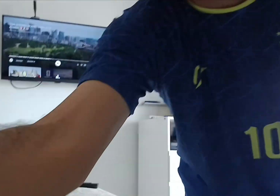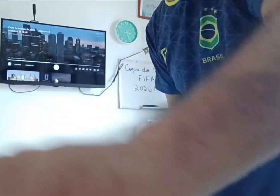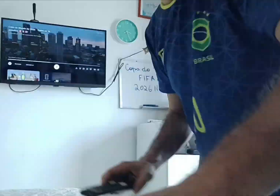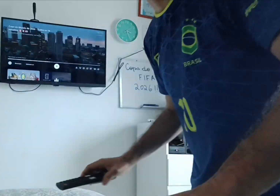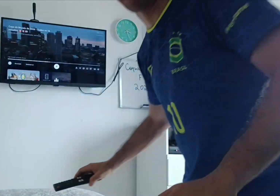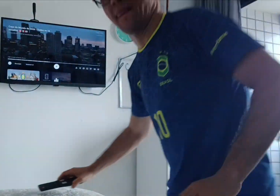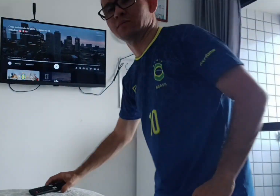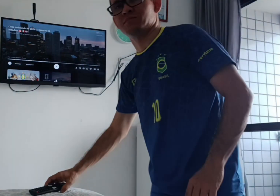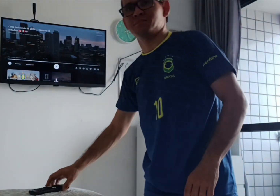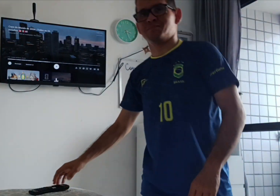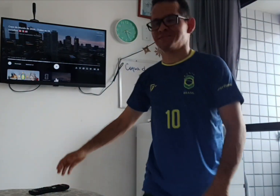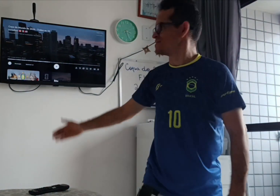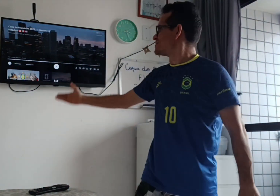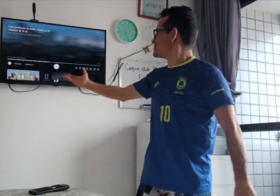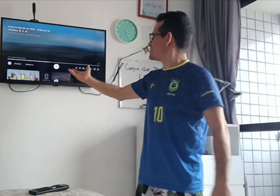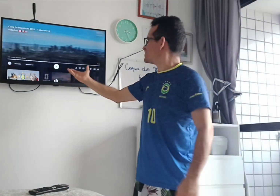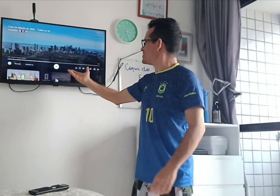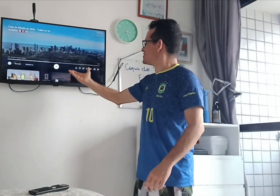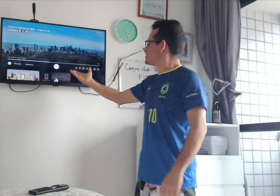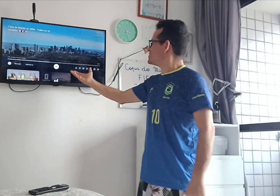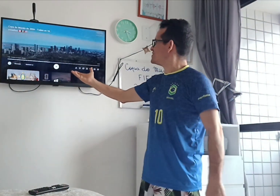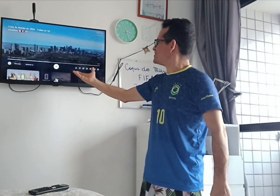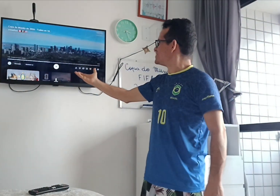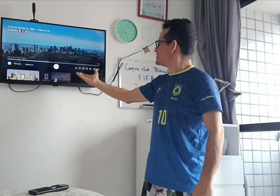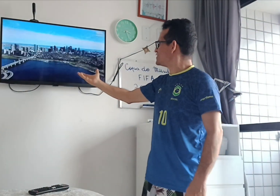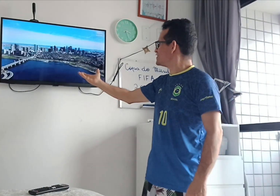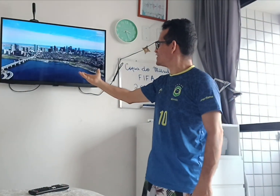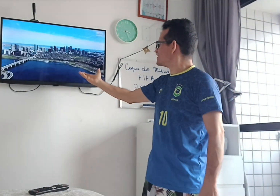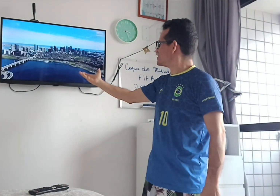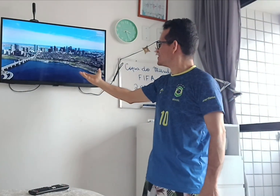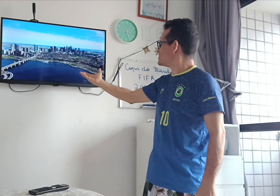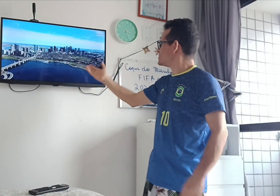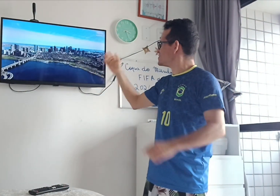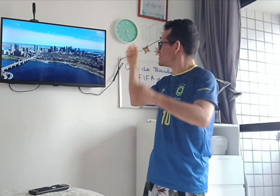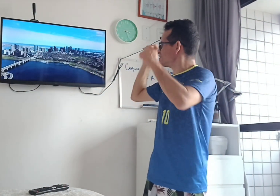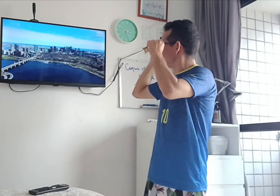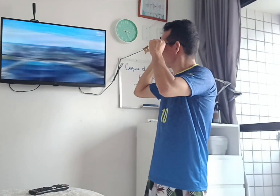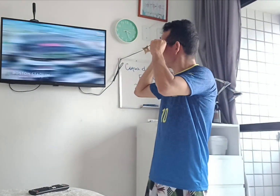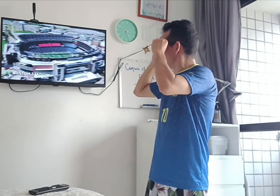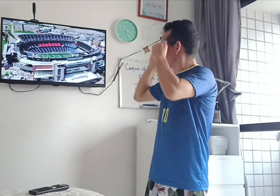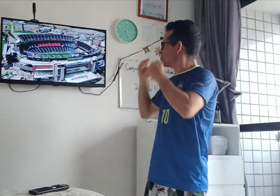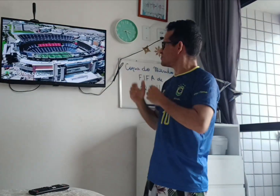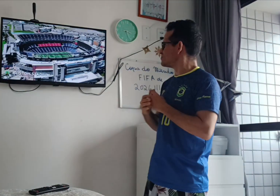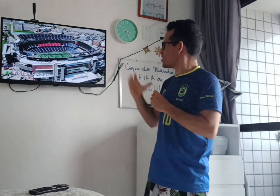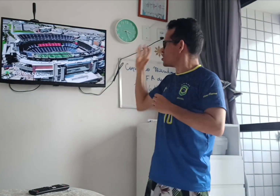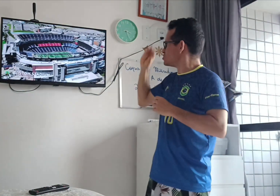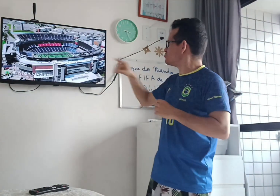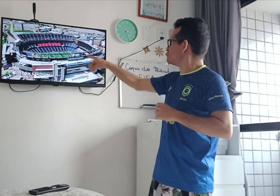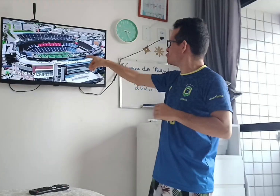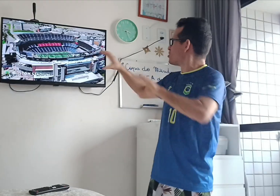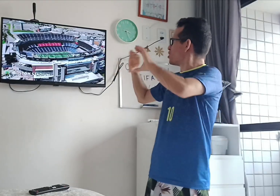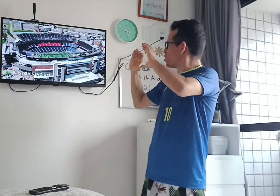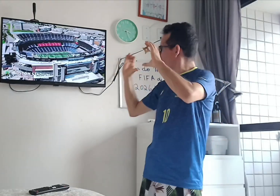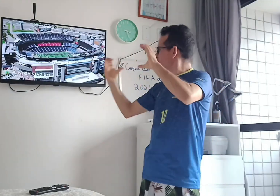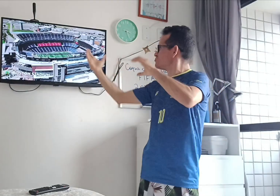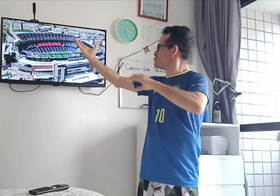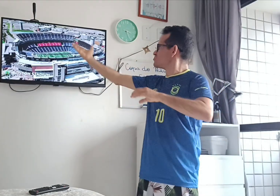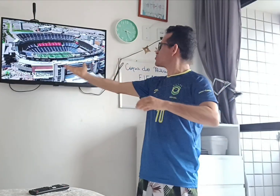remember the Revolutionary War, leafy New England suburbs, and a coastline. Boston Stadium hosts 5 group matches, a round